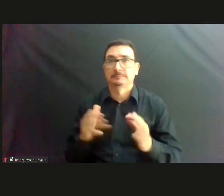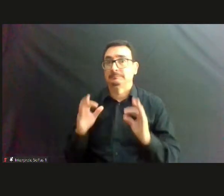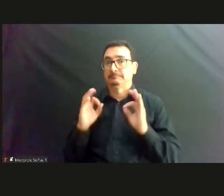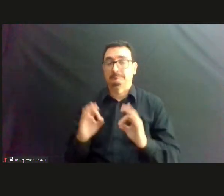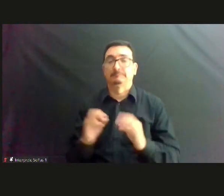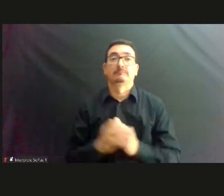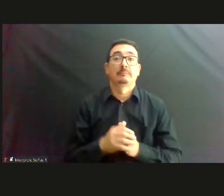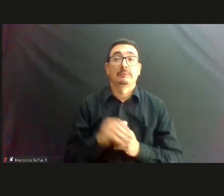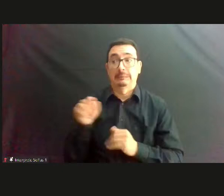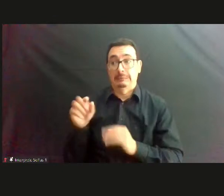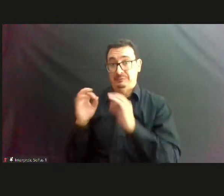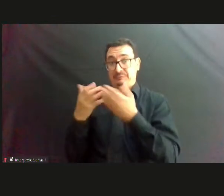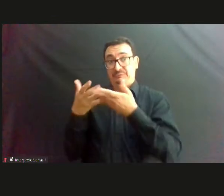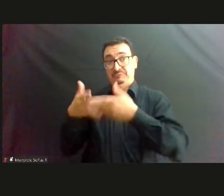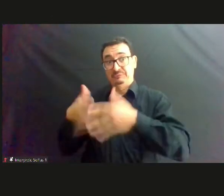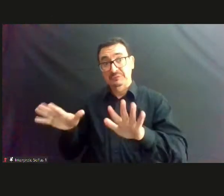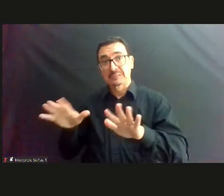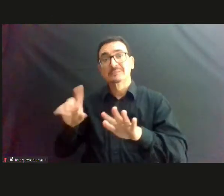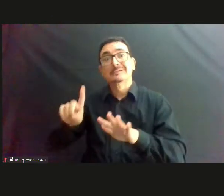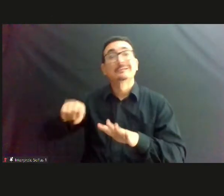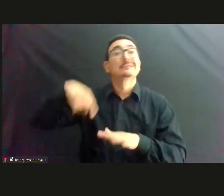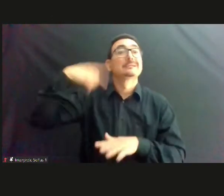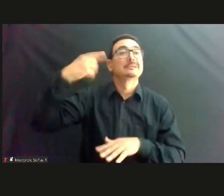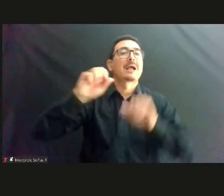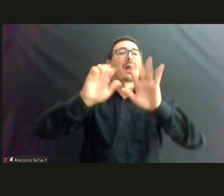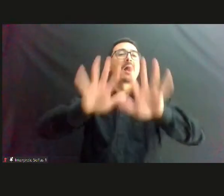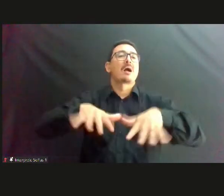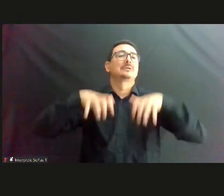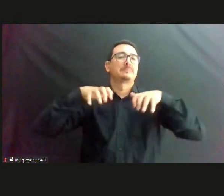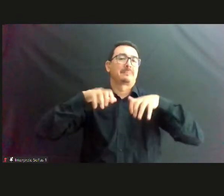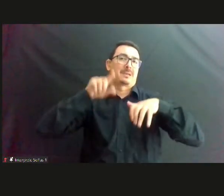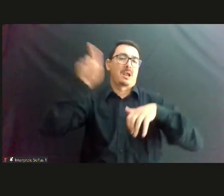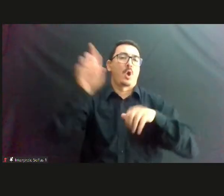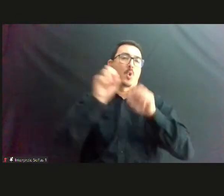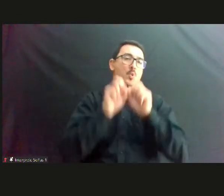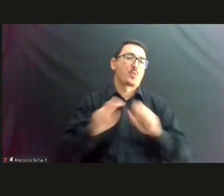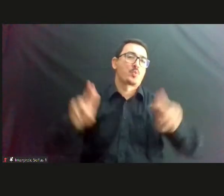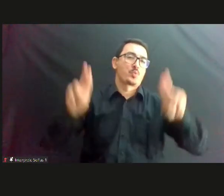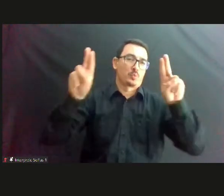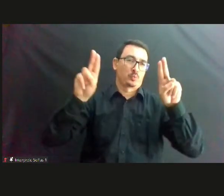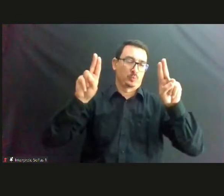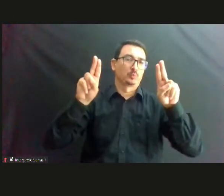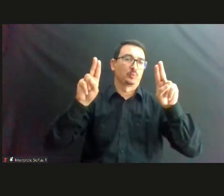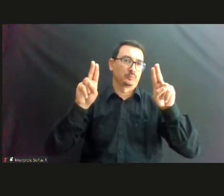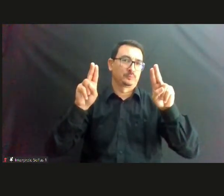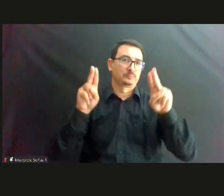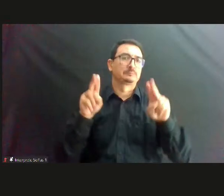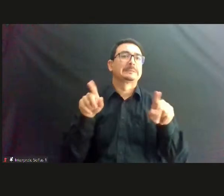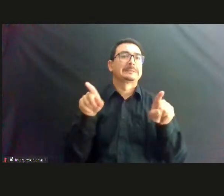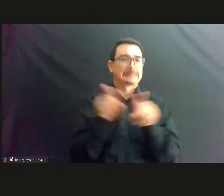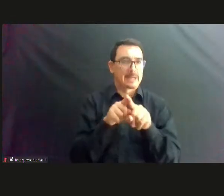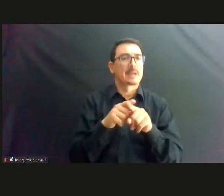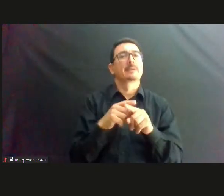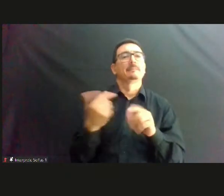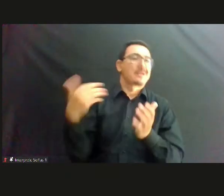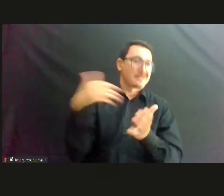work through the Global Services Forum as the meeting point of a global services community.